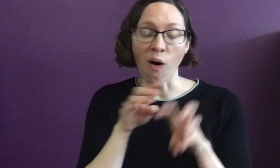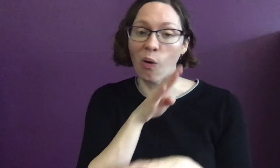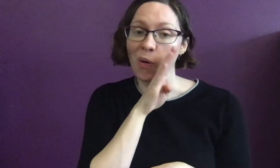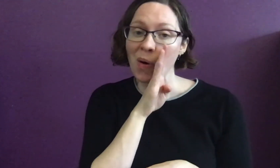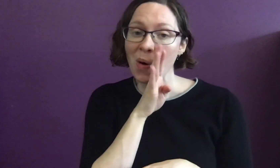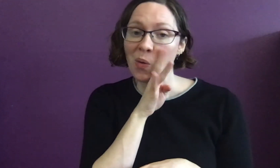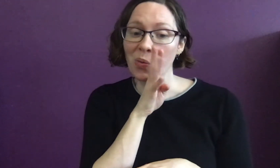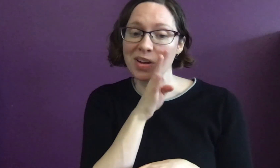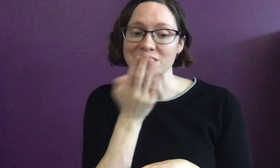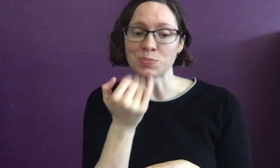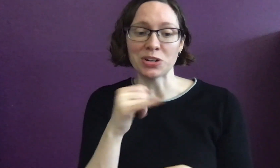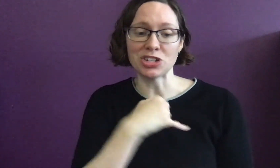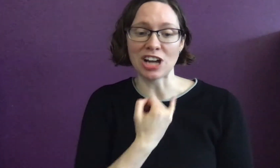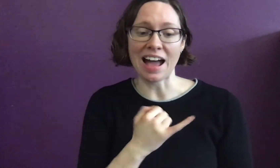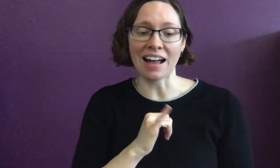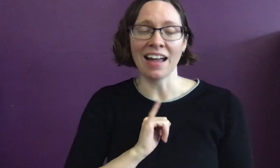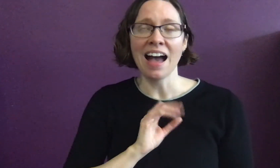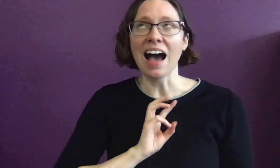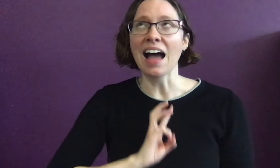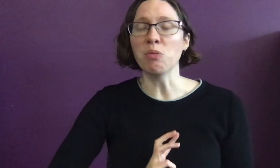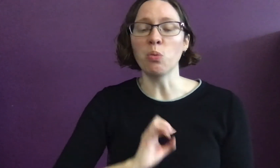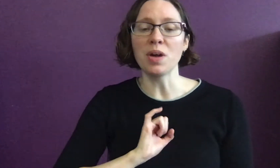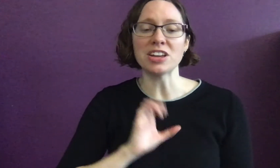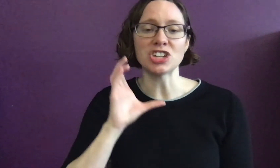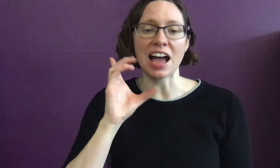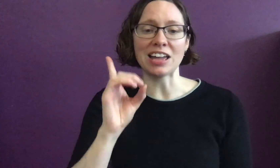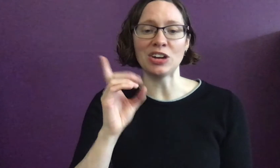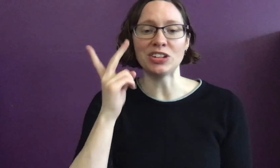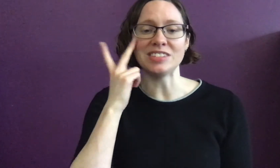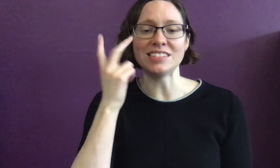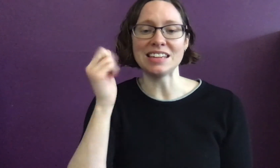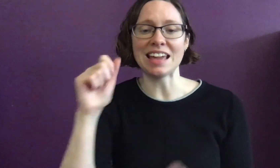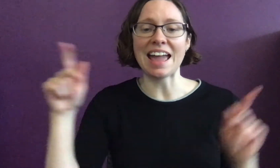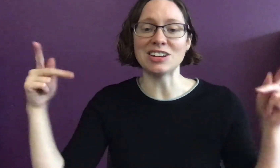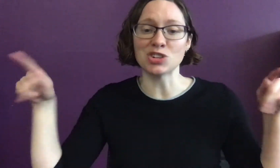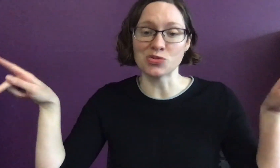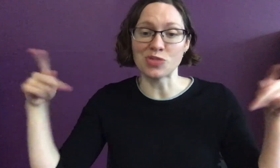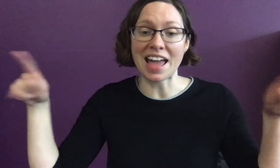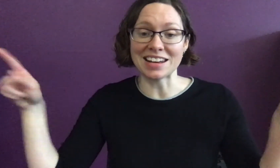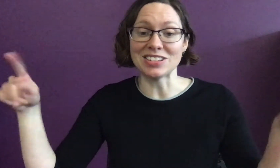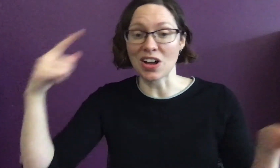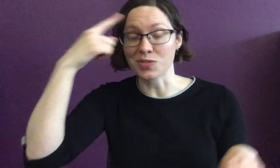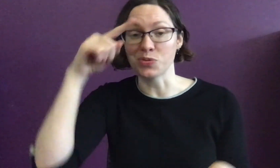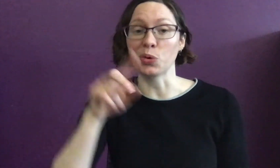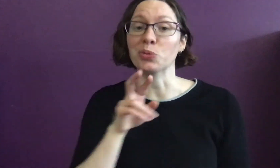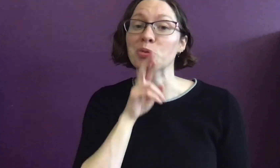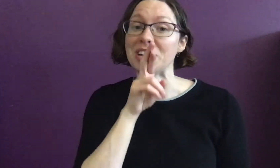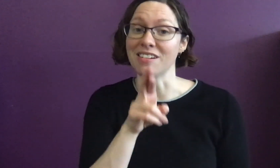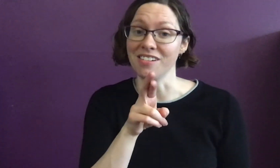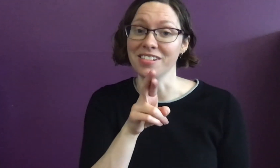"Wow," whispered Jack. "I wish I could see a pteranodon for real."